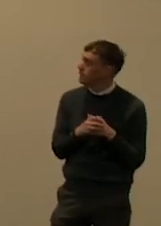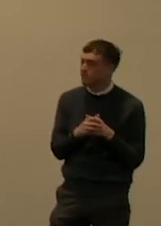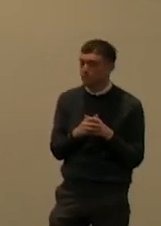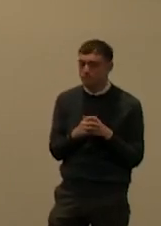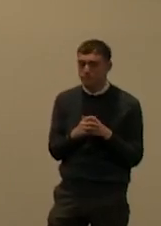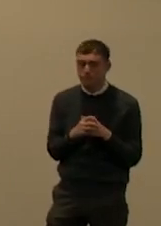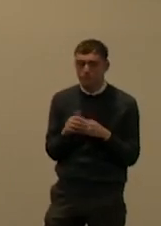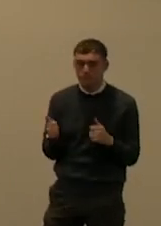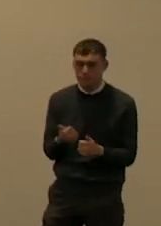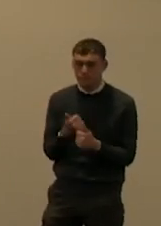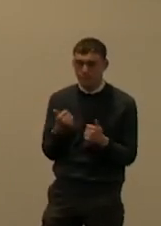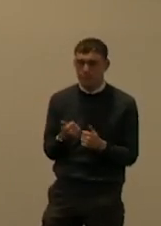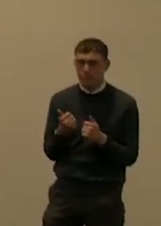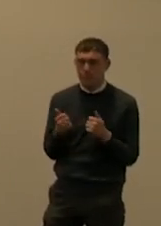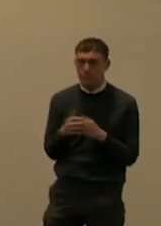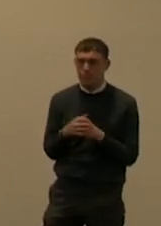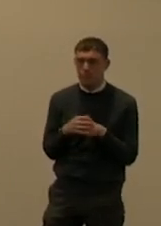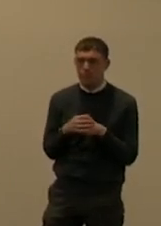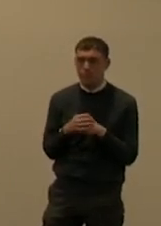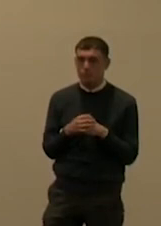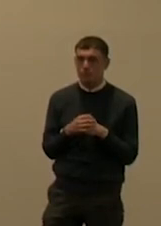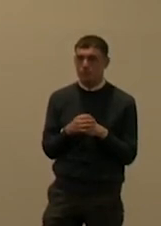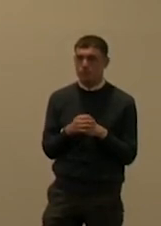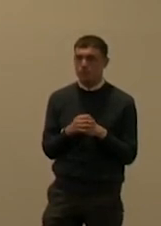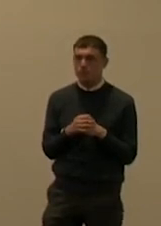Okay, so